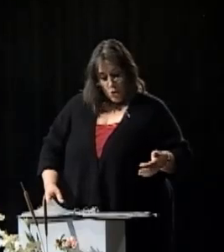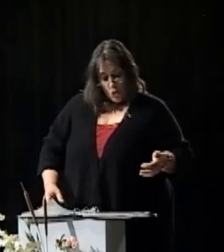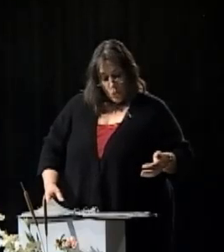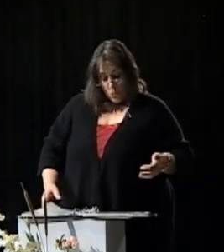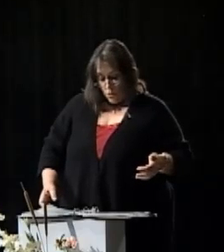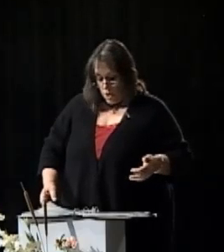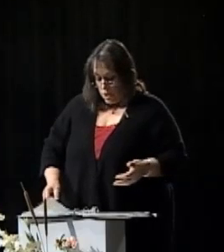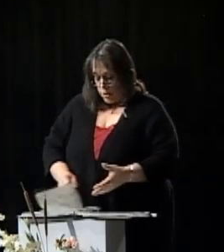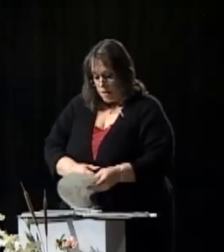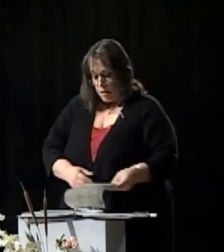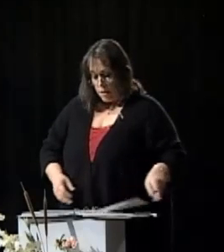So let's see.